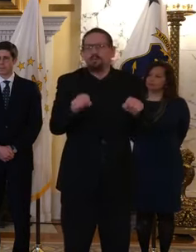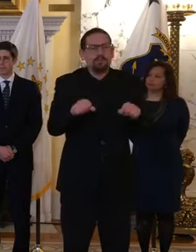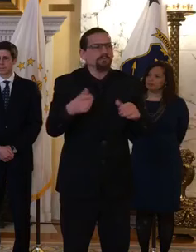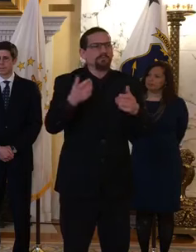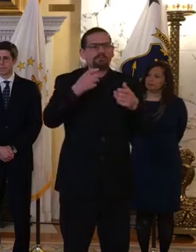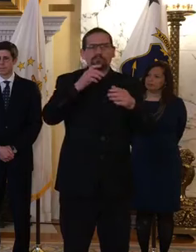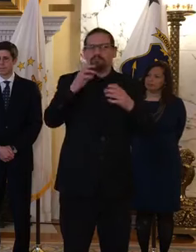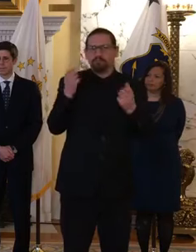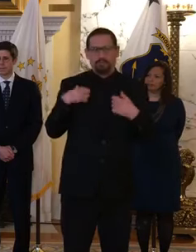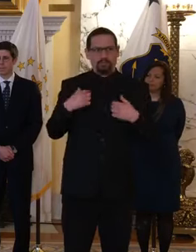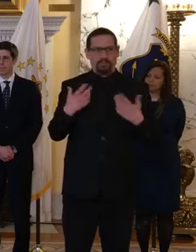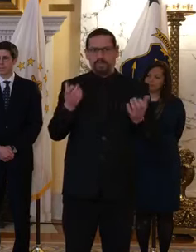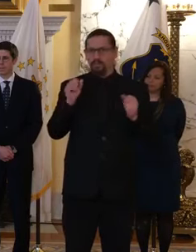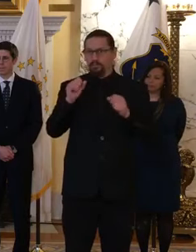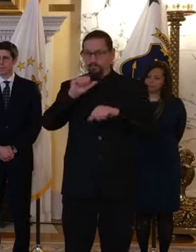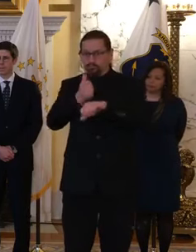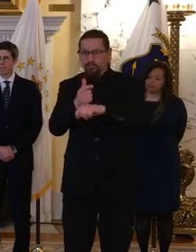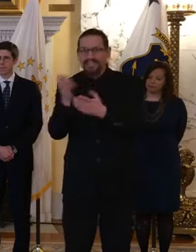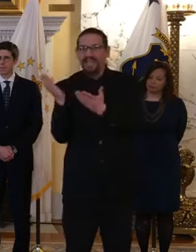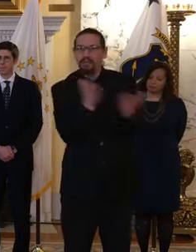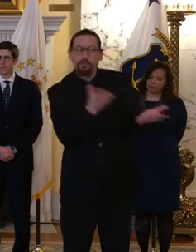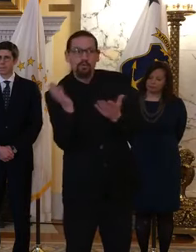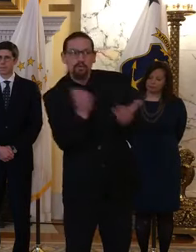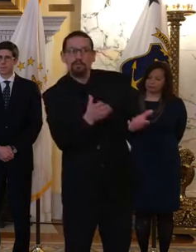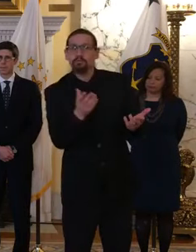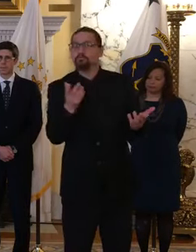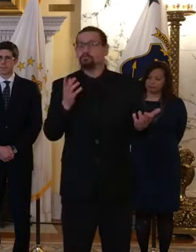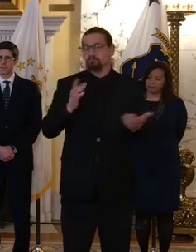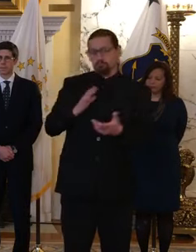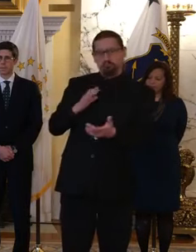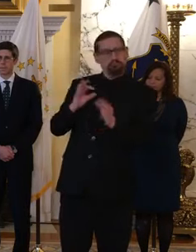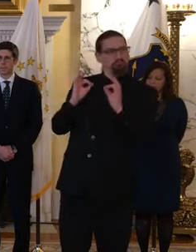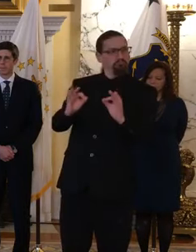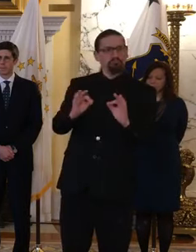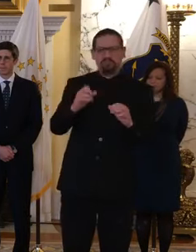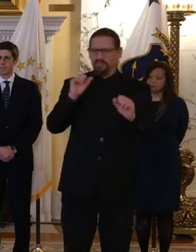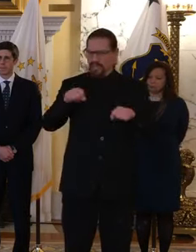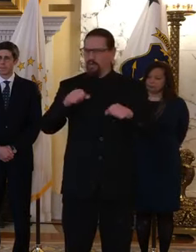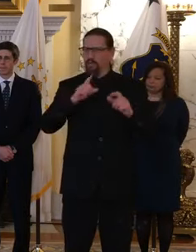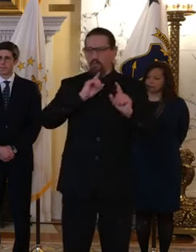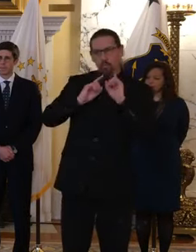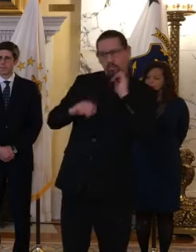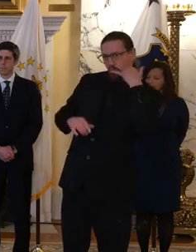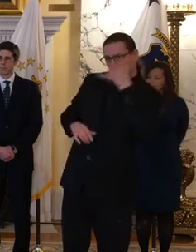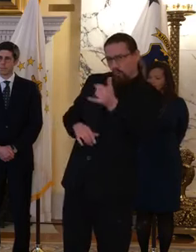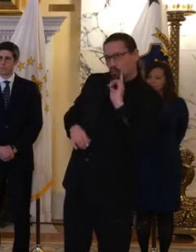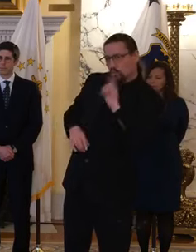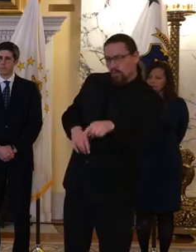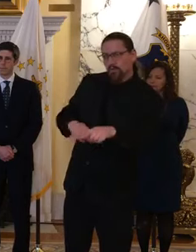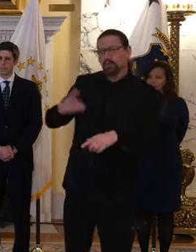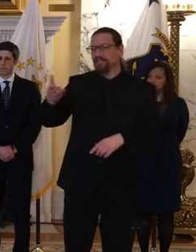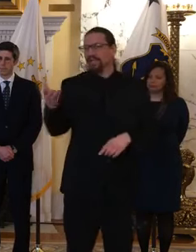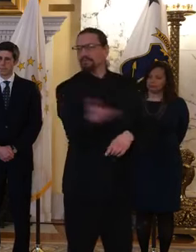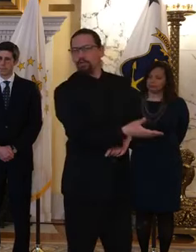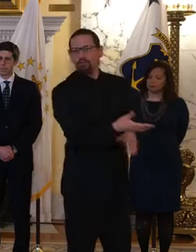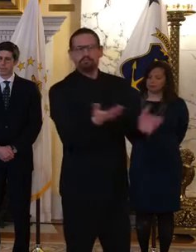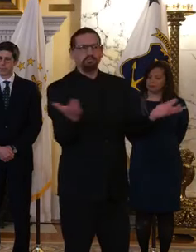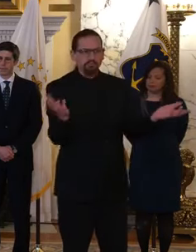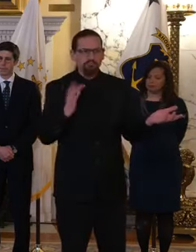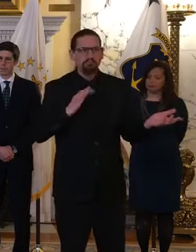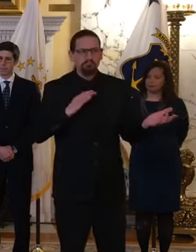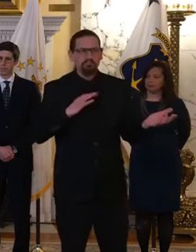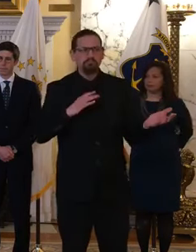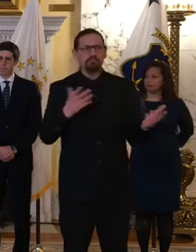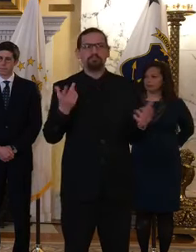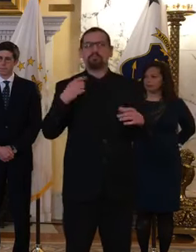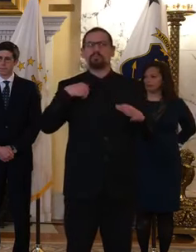know, that's a smart thing to do, to figure out a way to do delivery. I cannot, under any circumstances, right now,